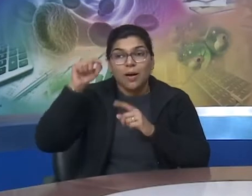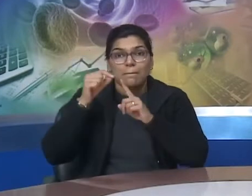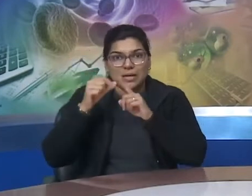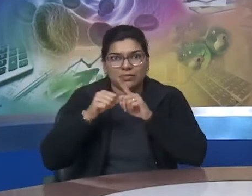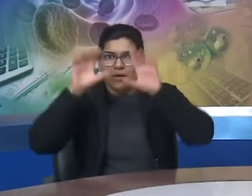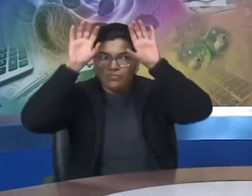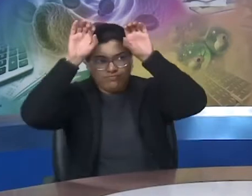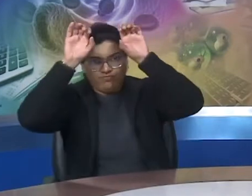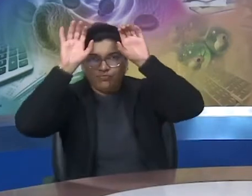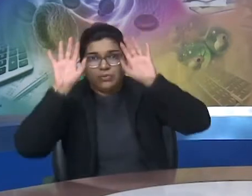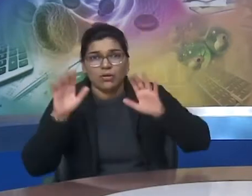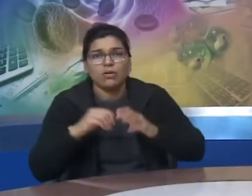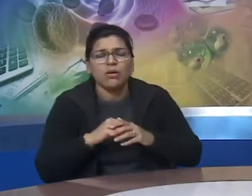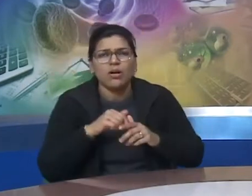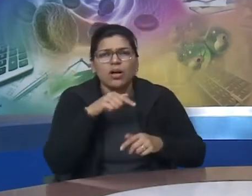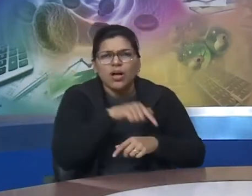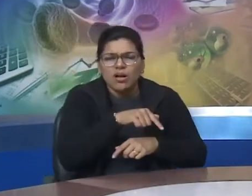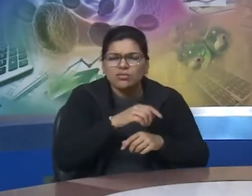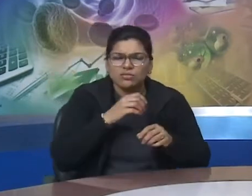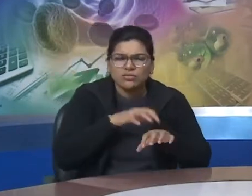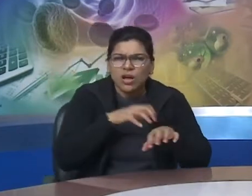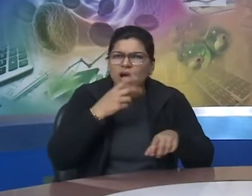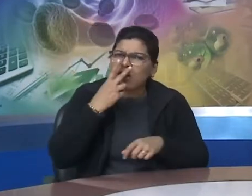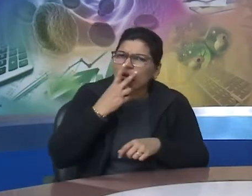covering in the attic.